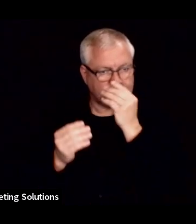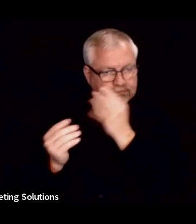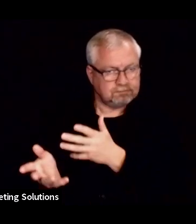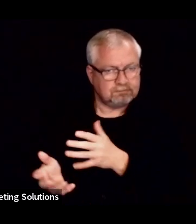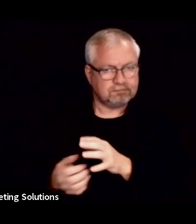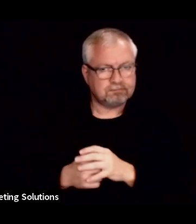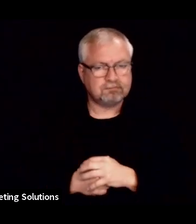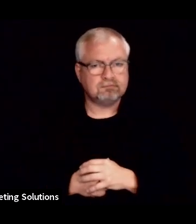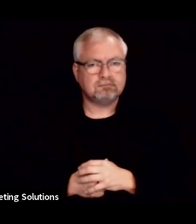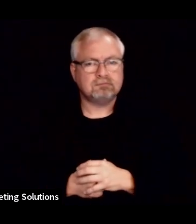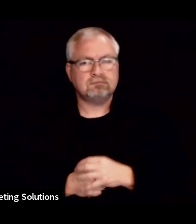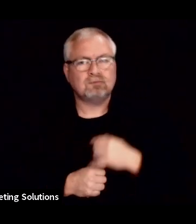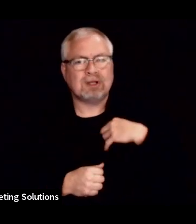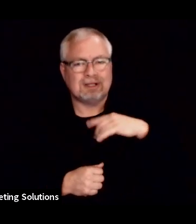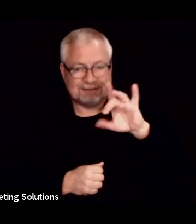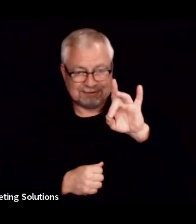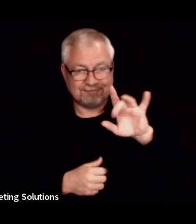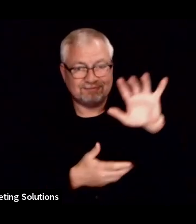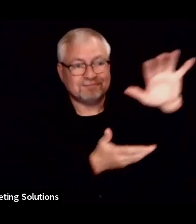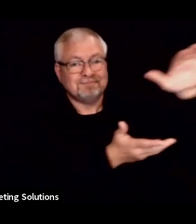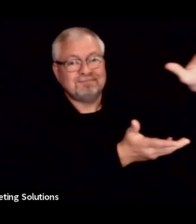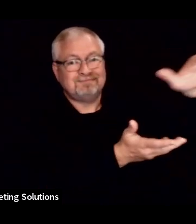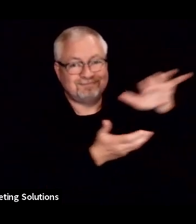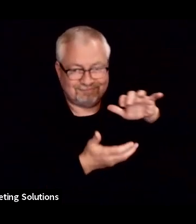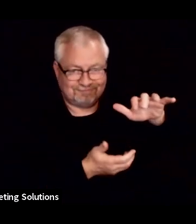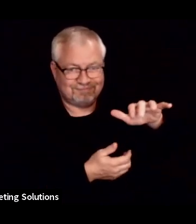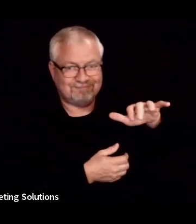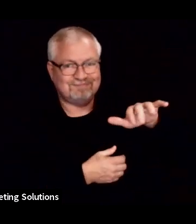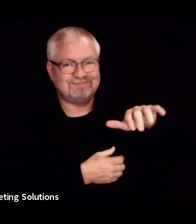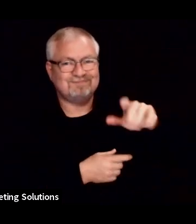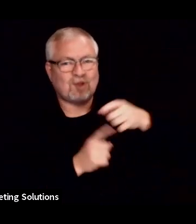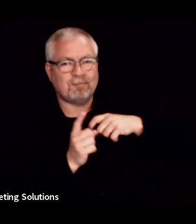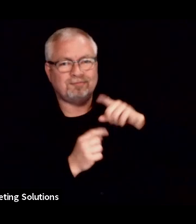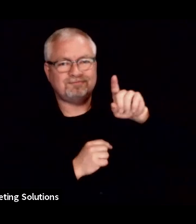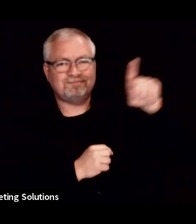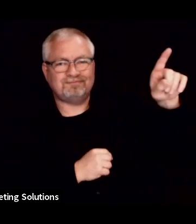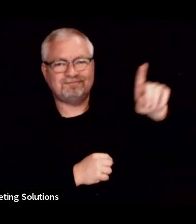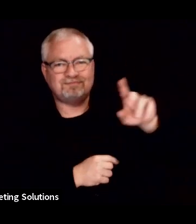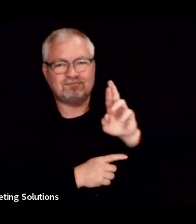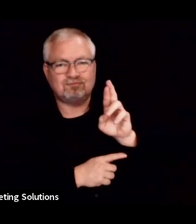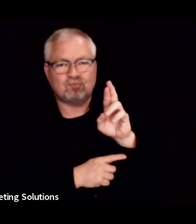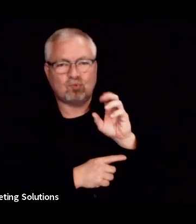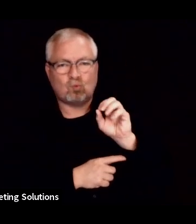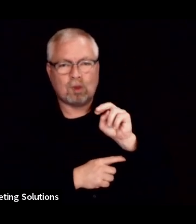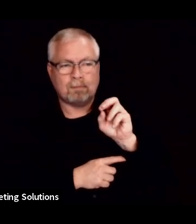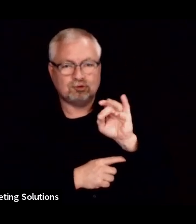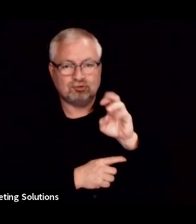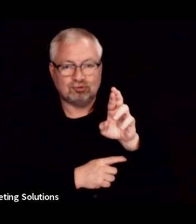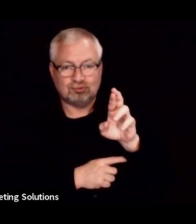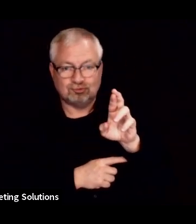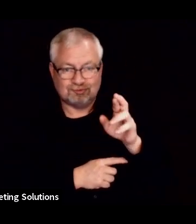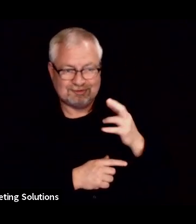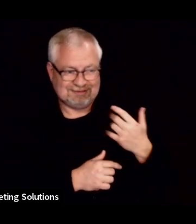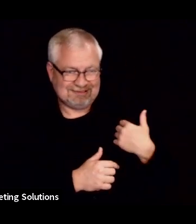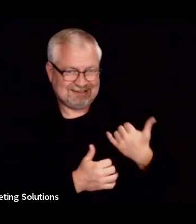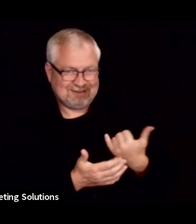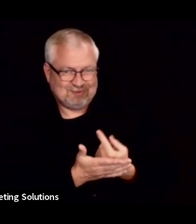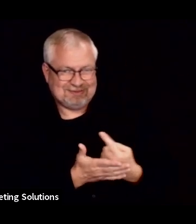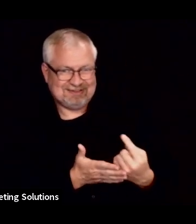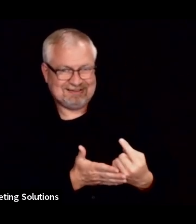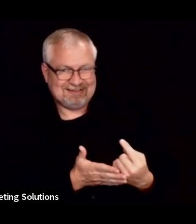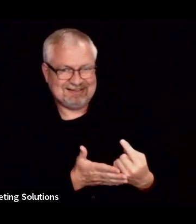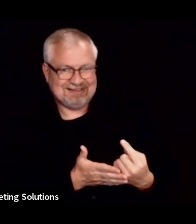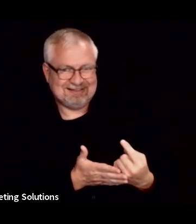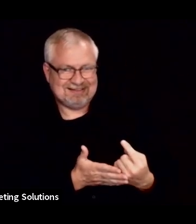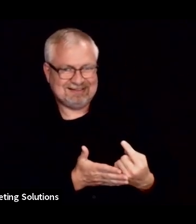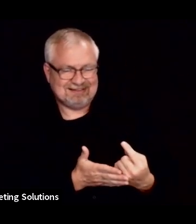of remdesivir this week, and it went out. We received it.